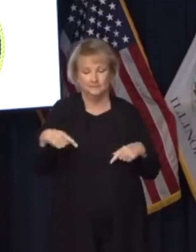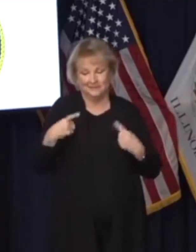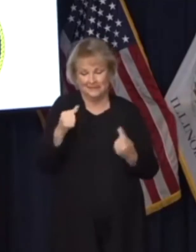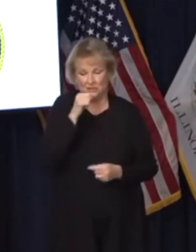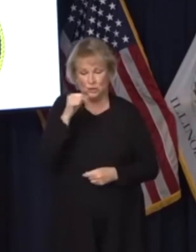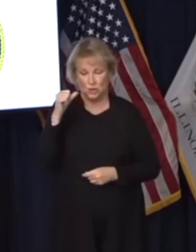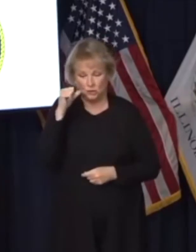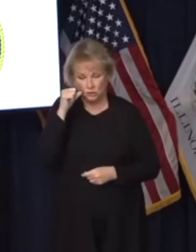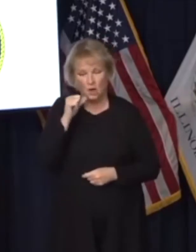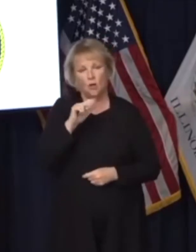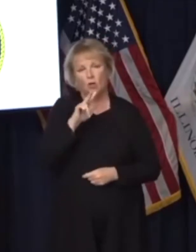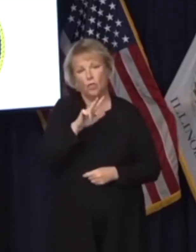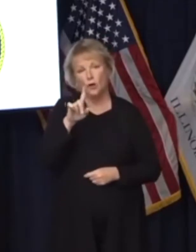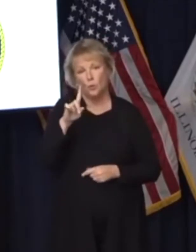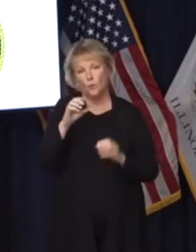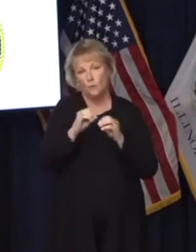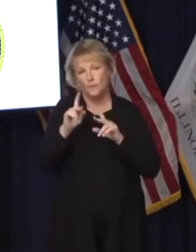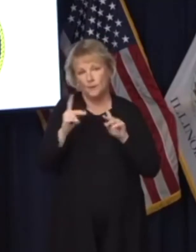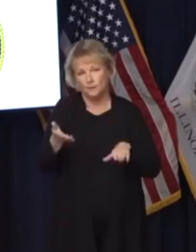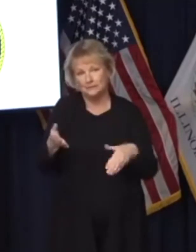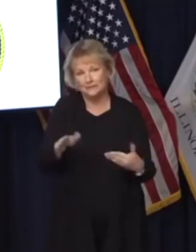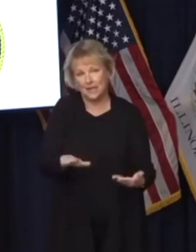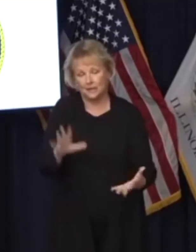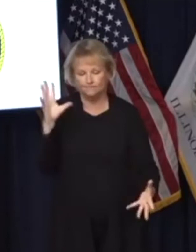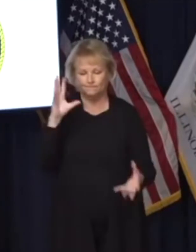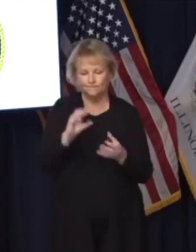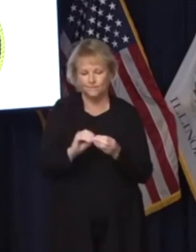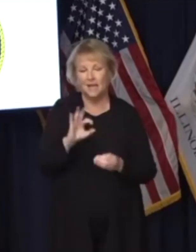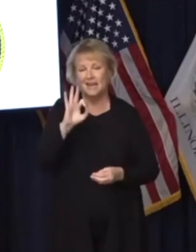lost an additional 31 lives for a total of